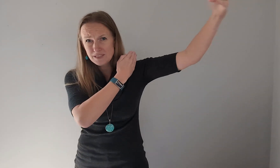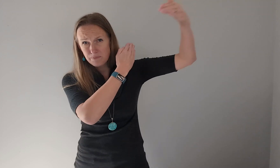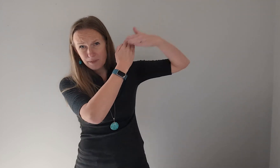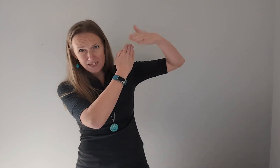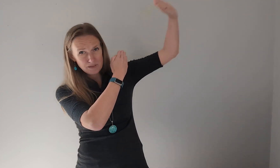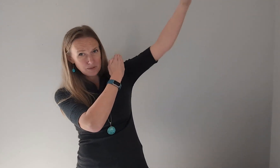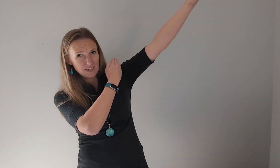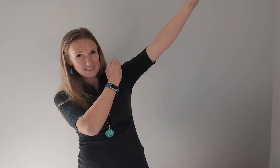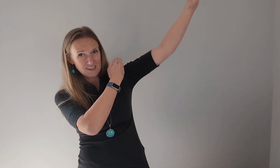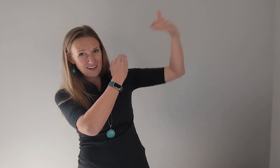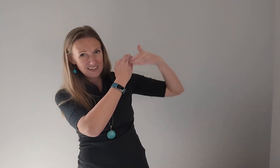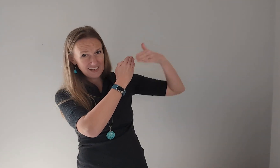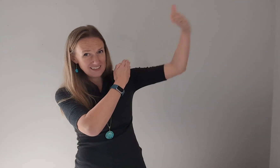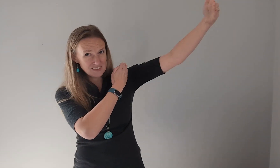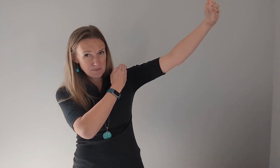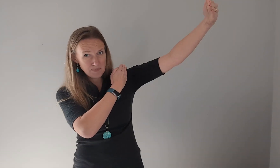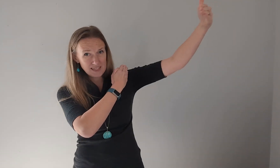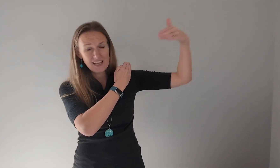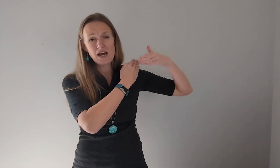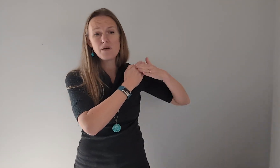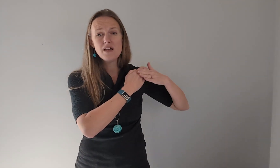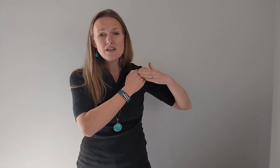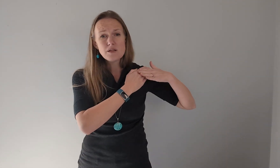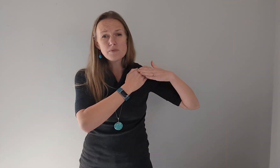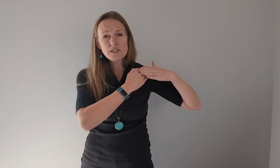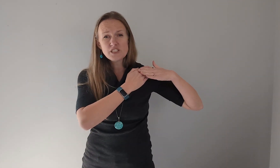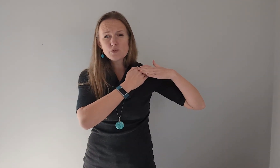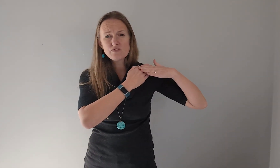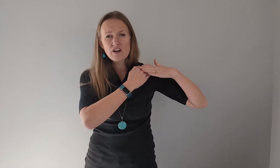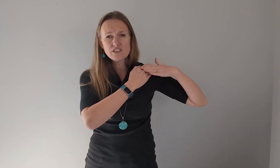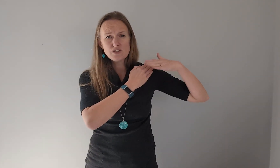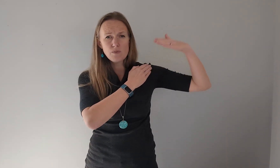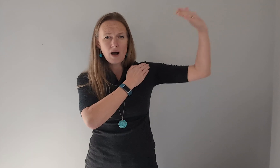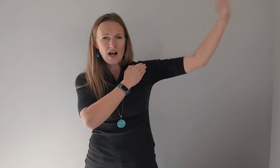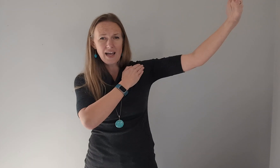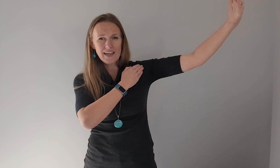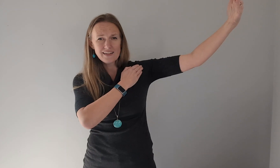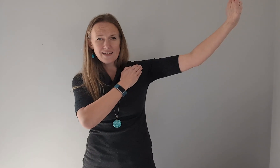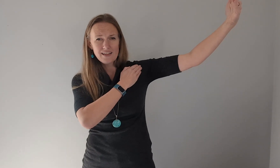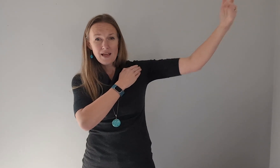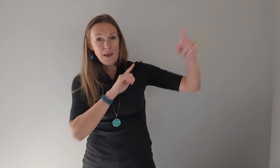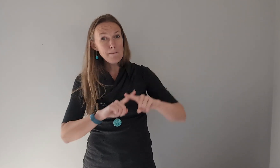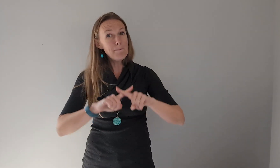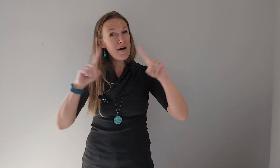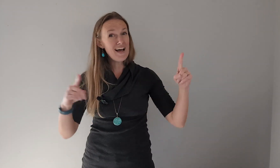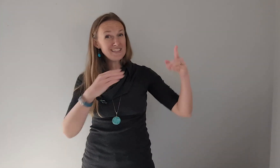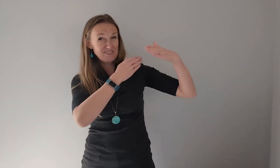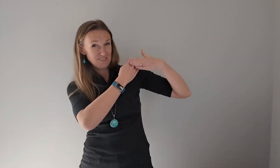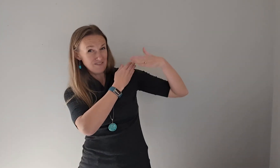was big between us and God. Okay, there's a big gap. The breach was far too wide. But from the